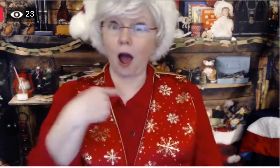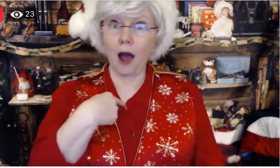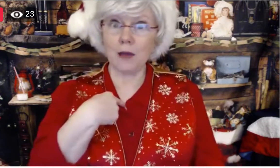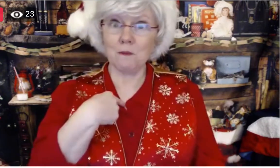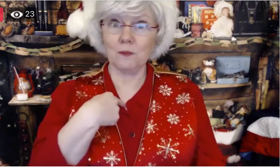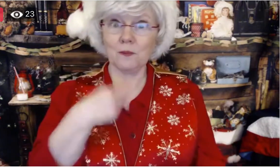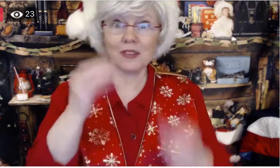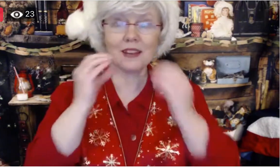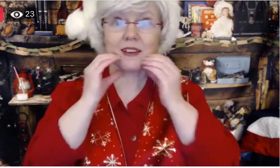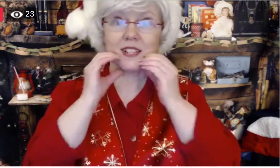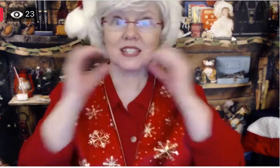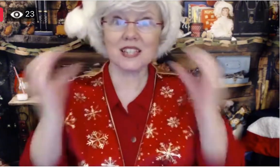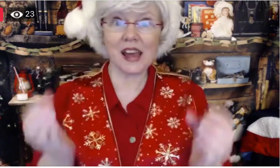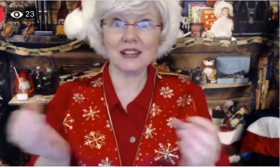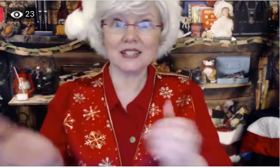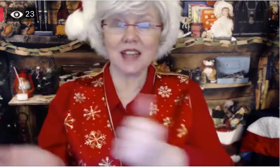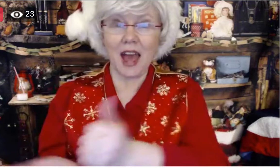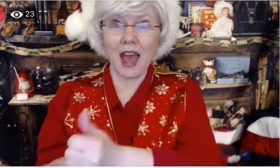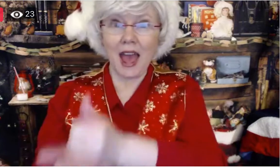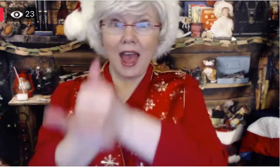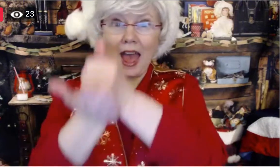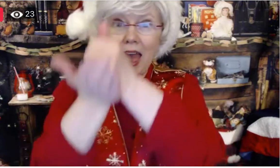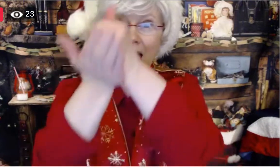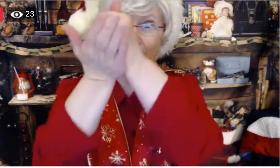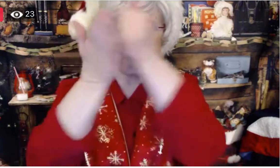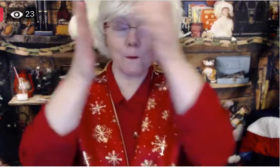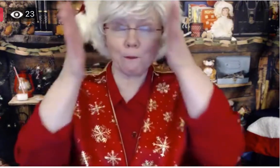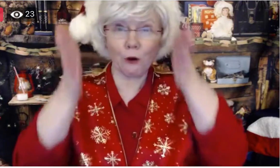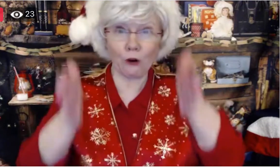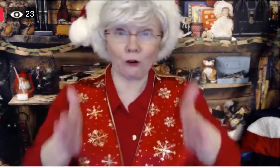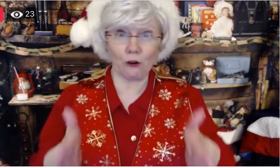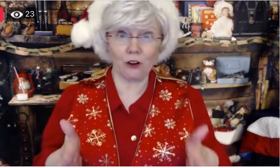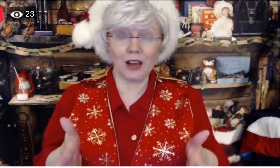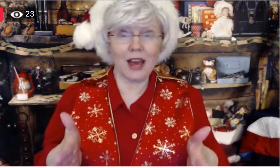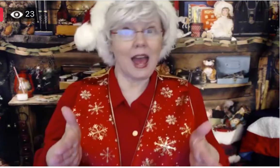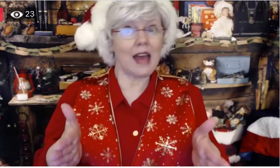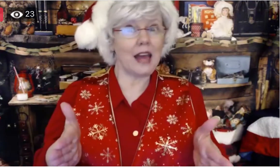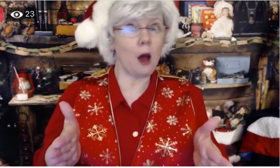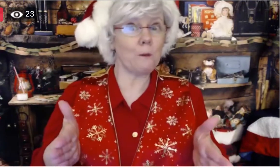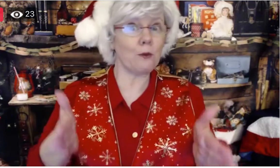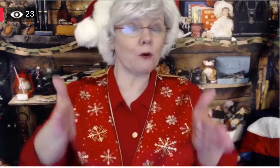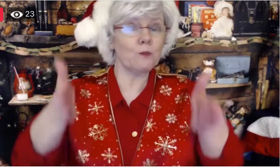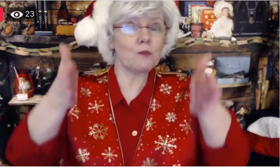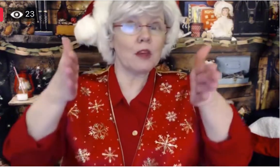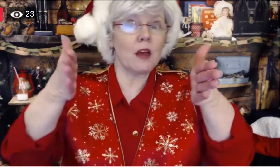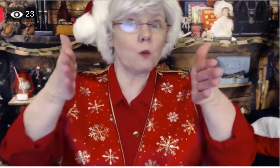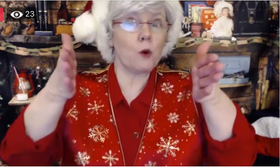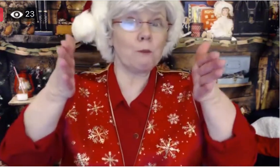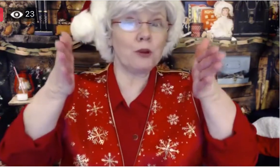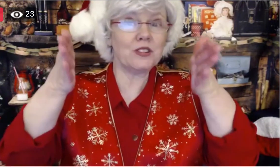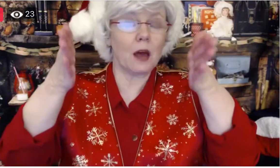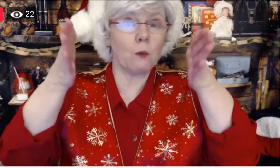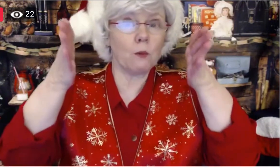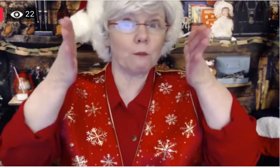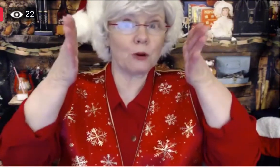I'm Santa's helper. And helper would put the